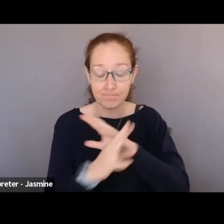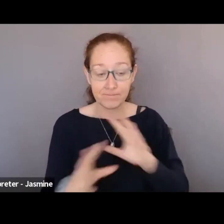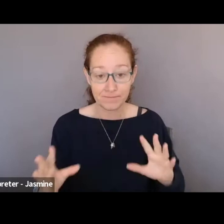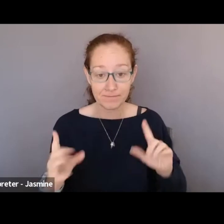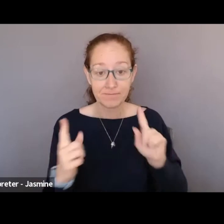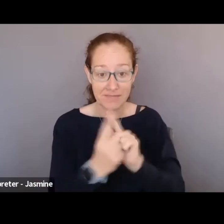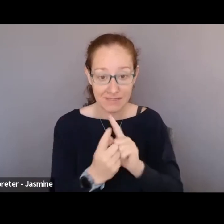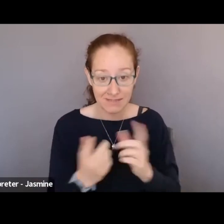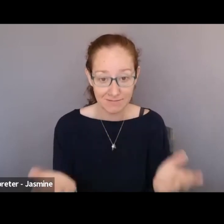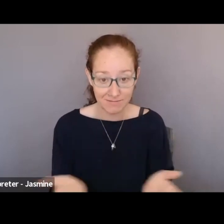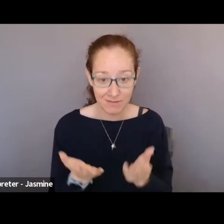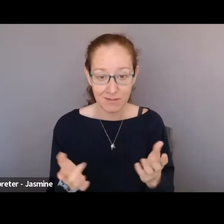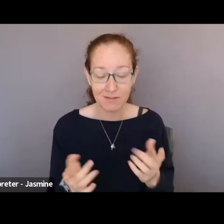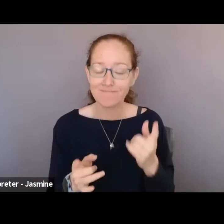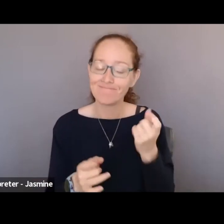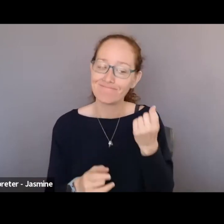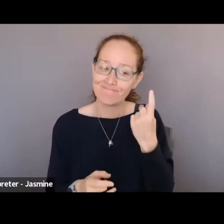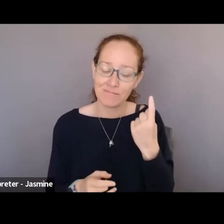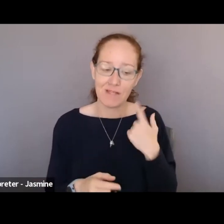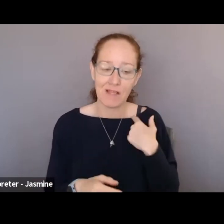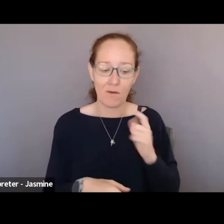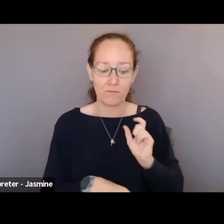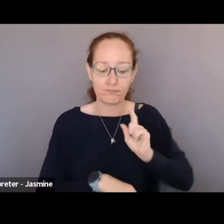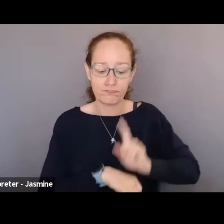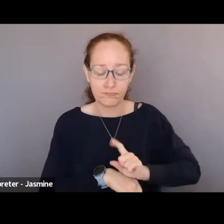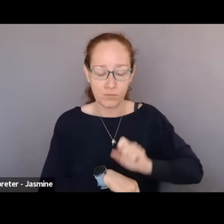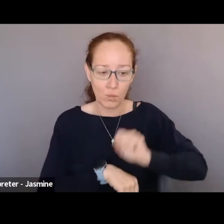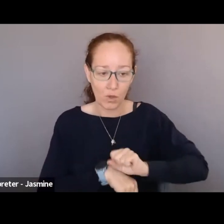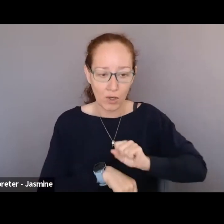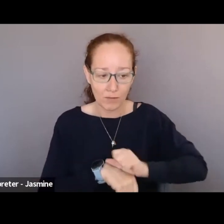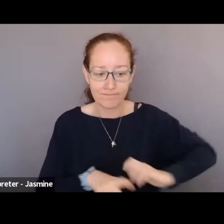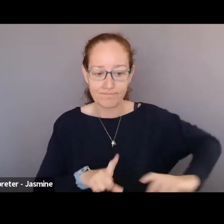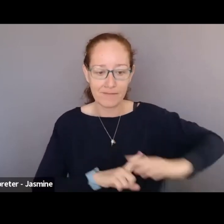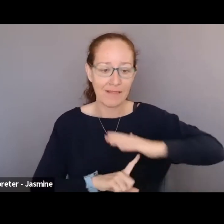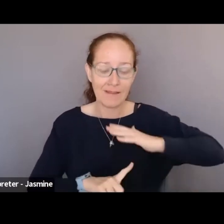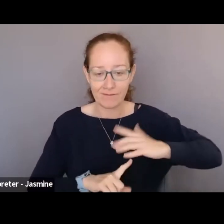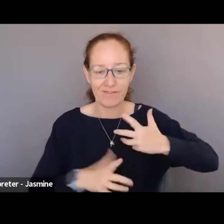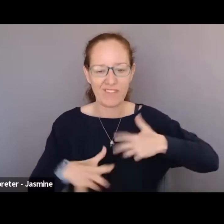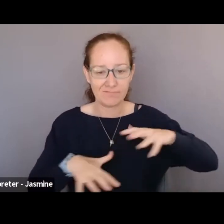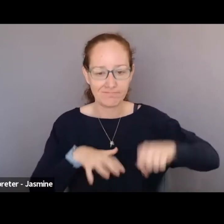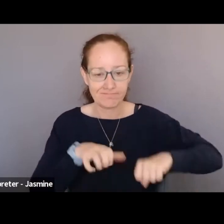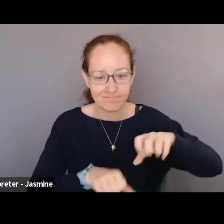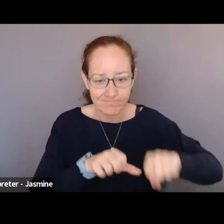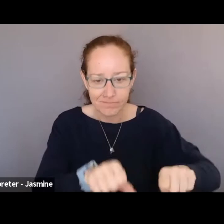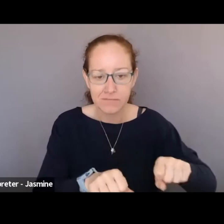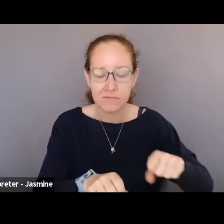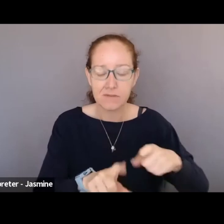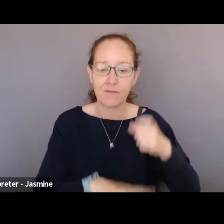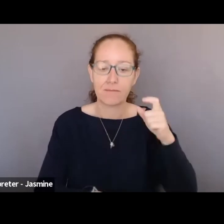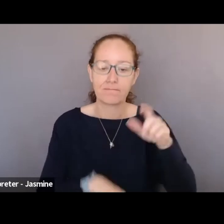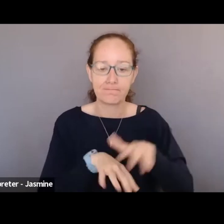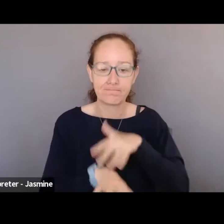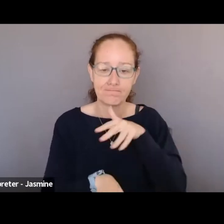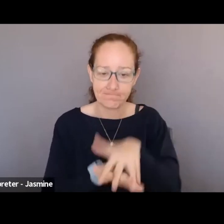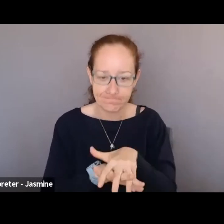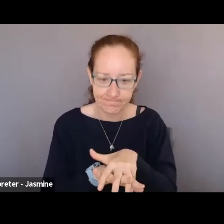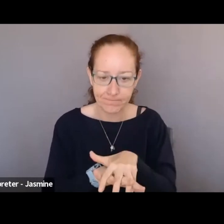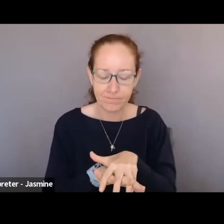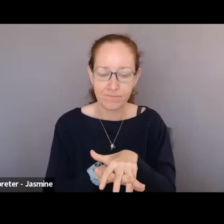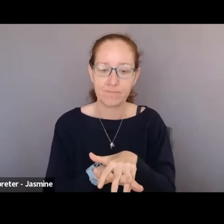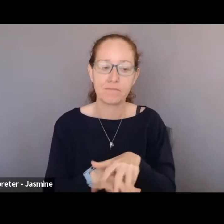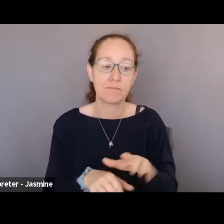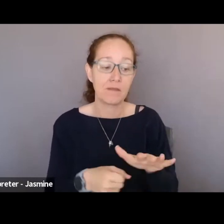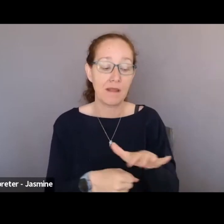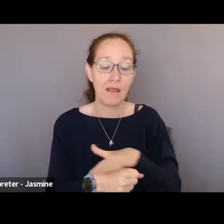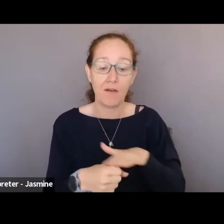platform, we do work and live on unceded lands. Mannahatta, or the place that is widely